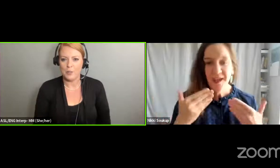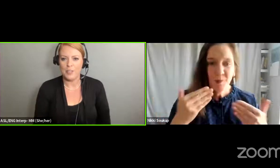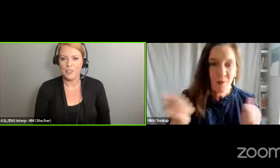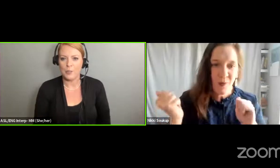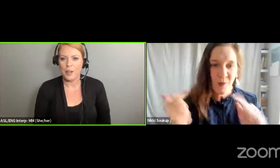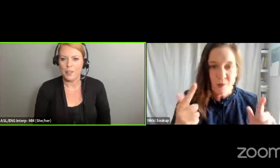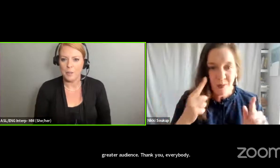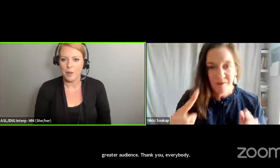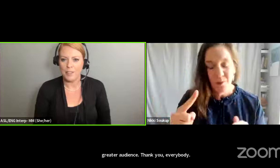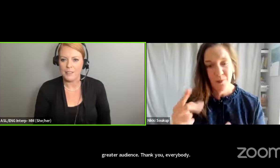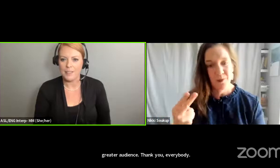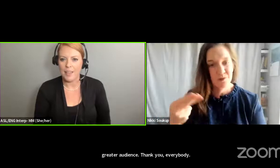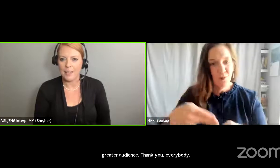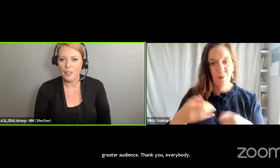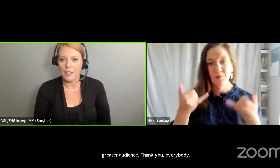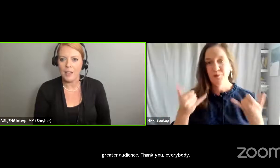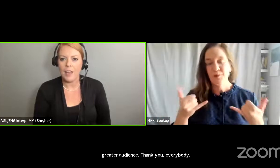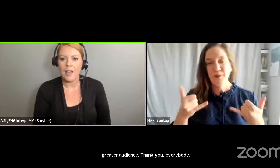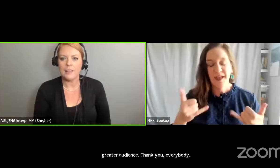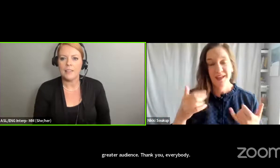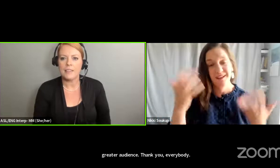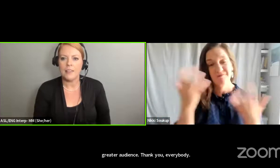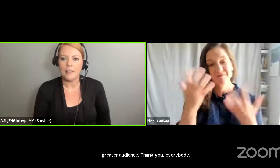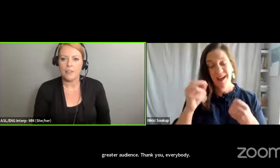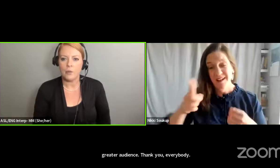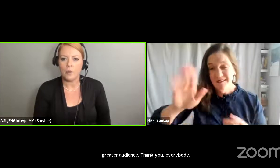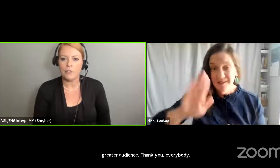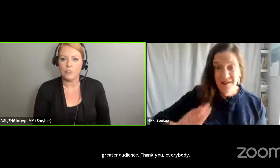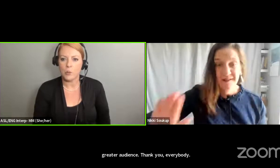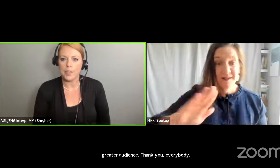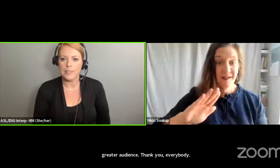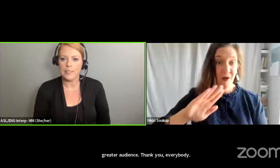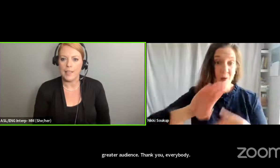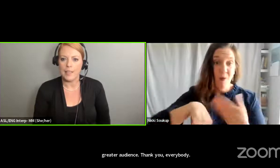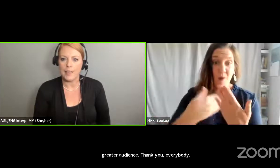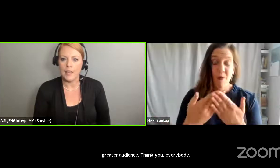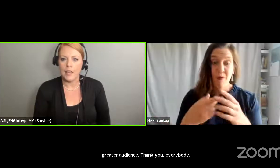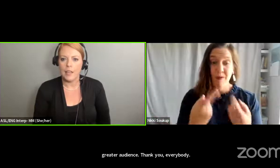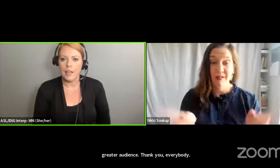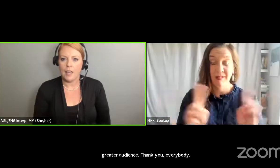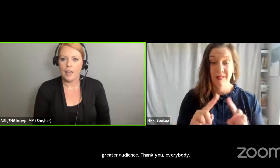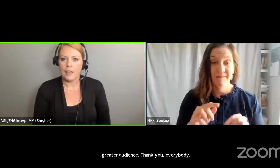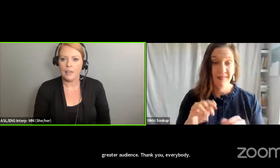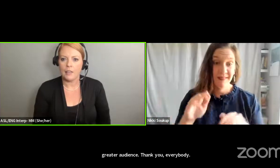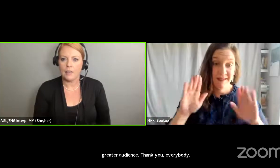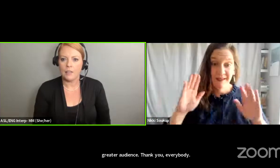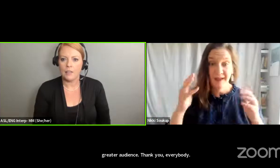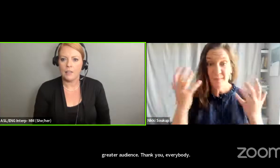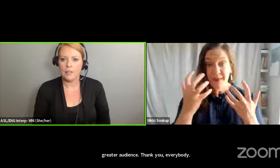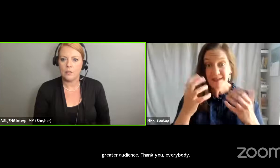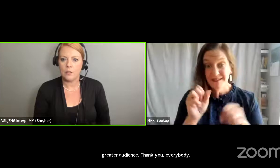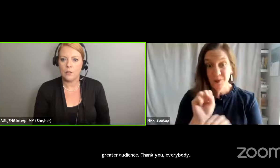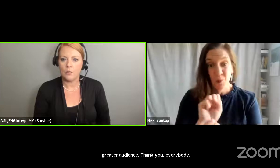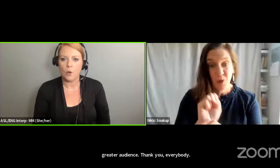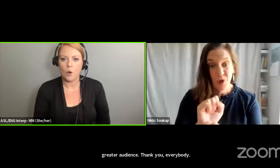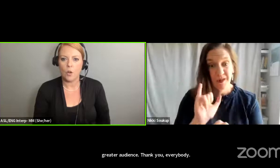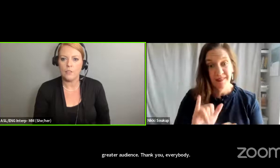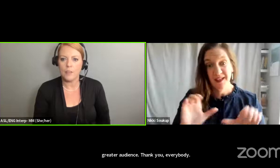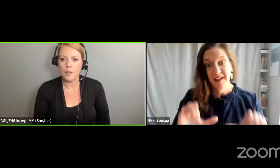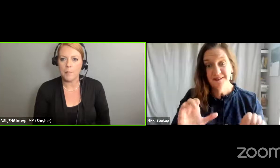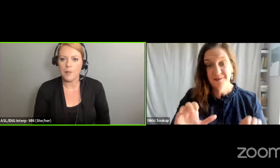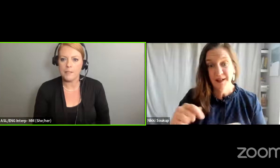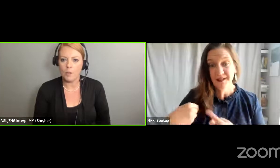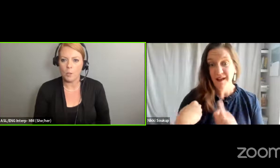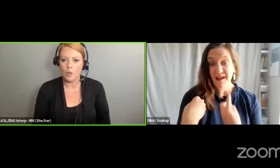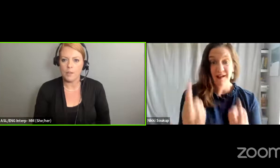Wonderful. Just making sure we had the spotlights accurate. I'd like to thank everyone for joining today and for all